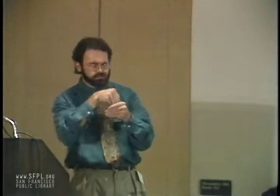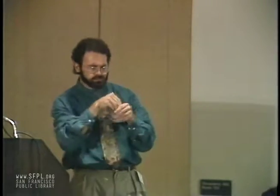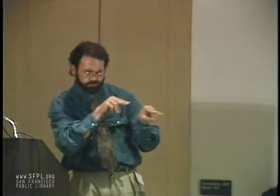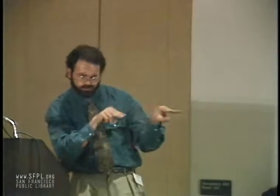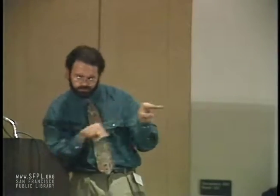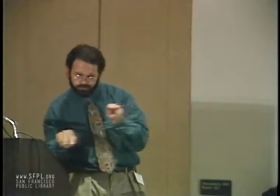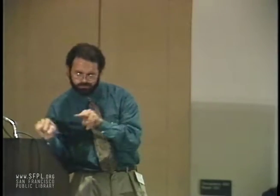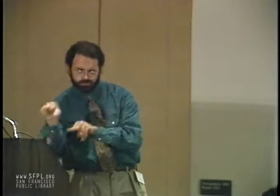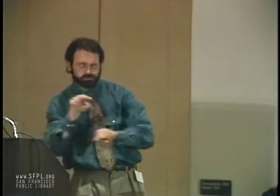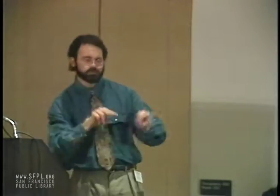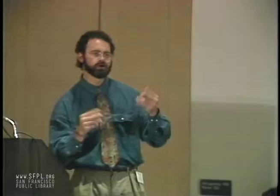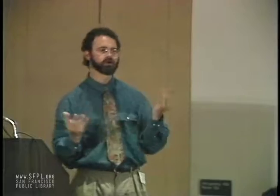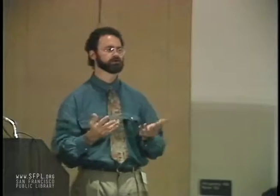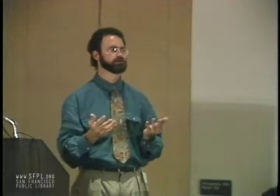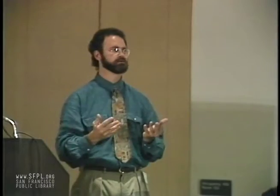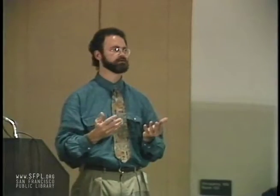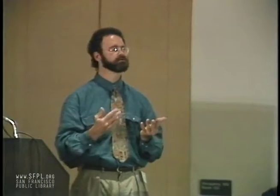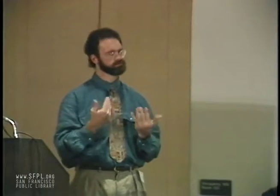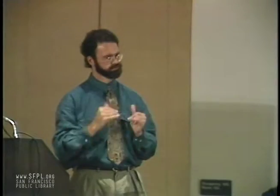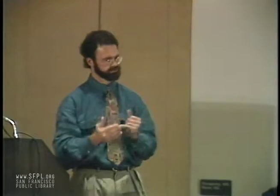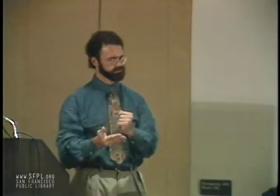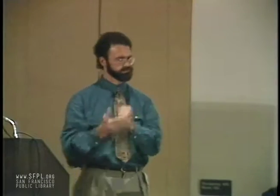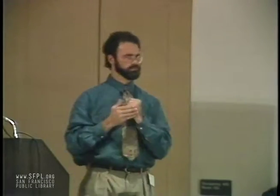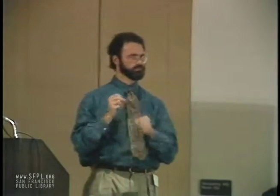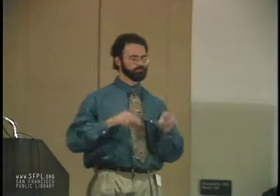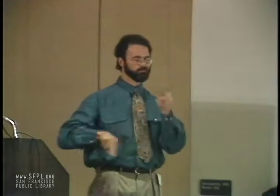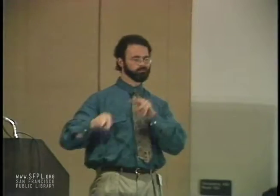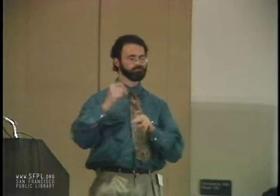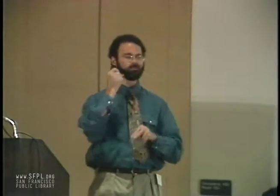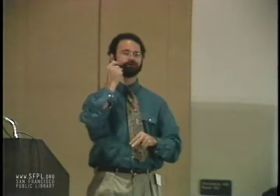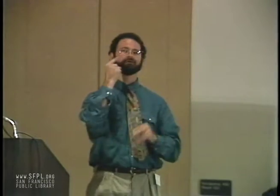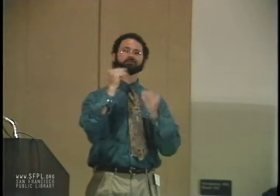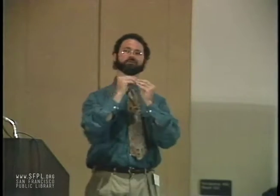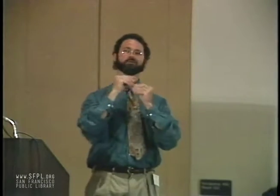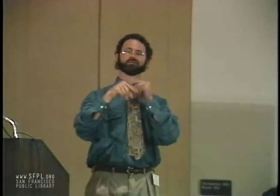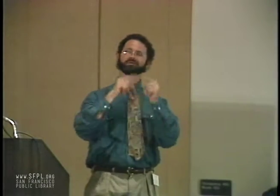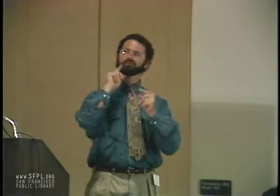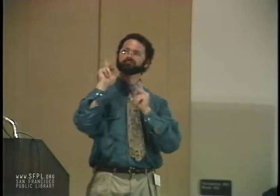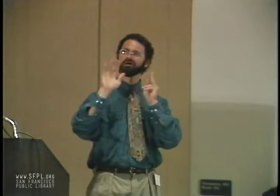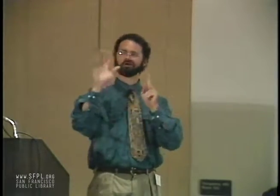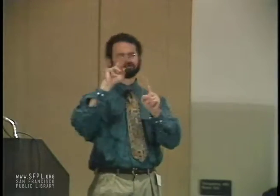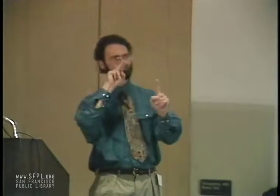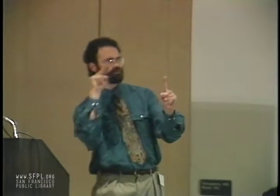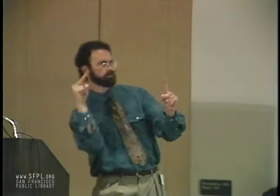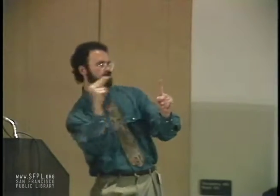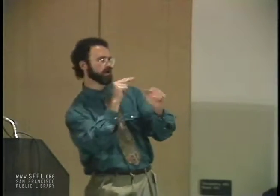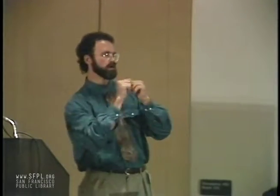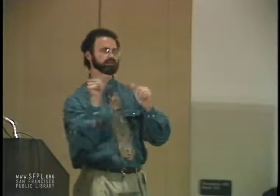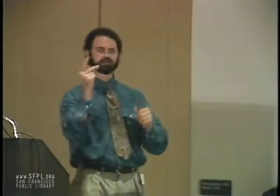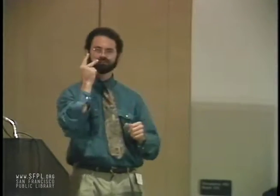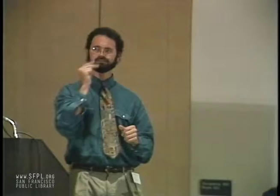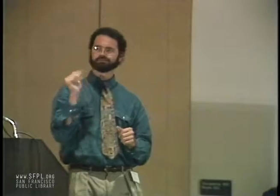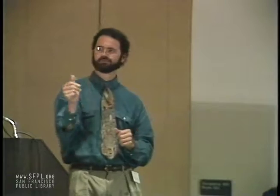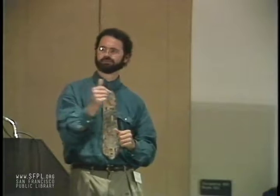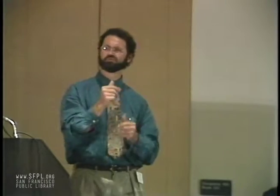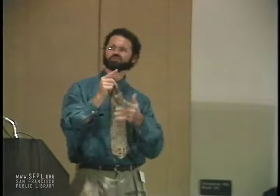a message within it if you look for it. And that helps us to further understand deaf people's view of